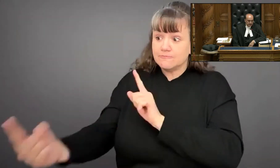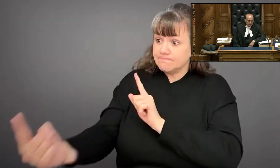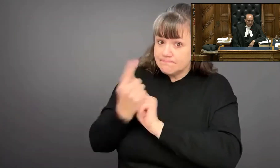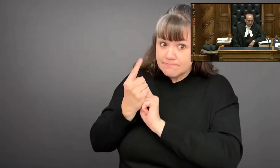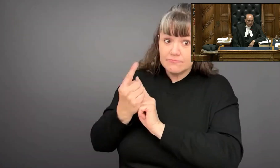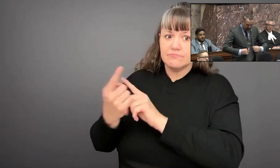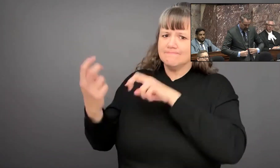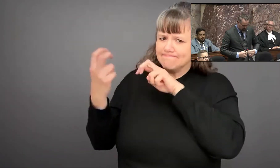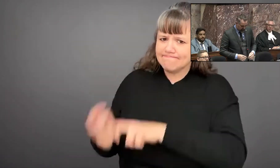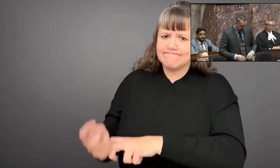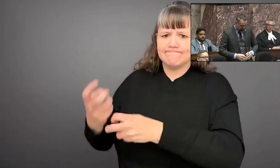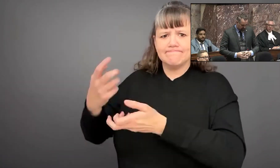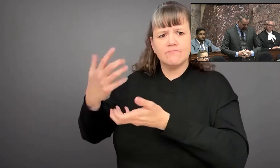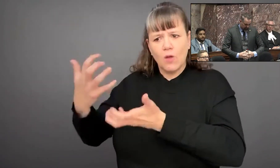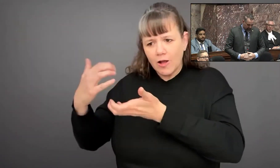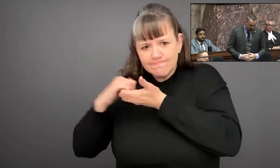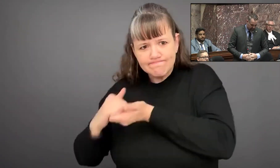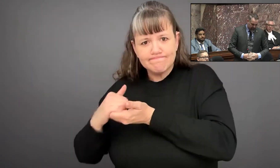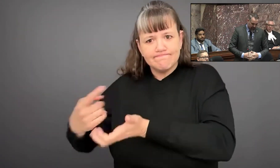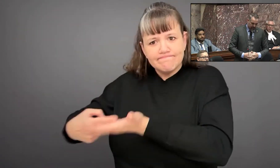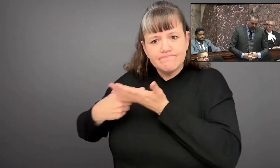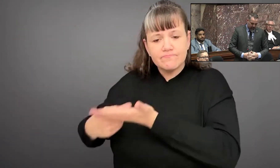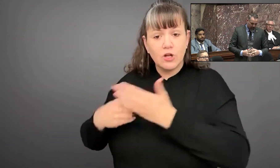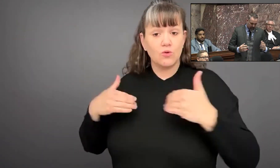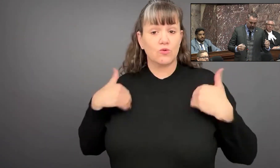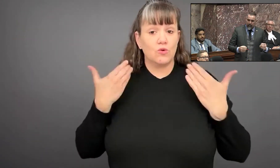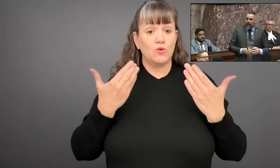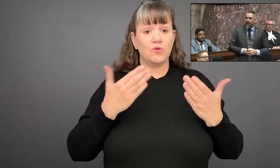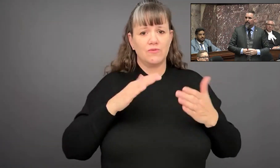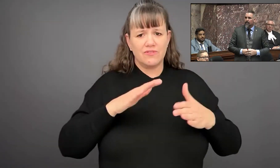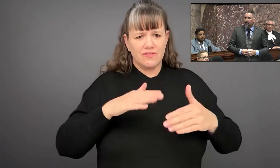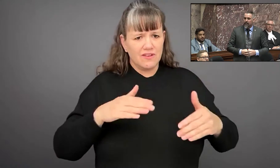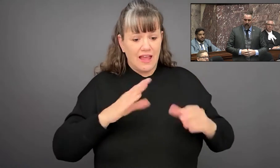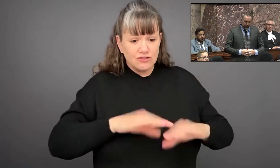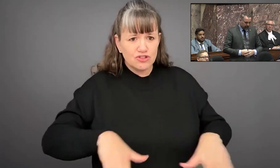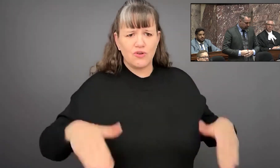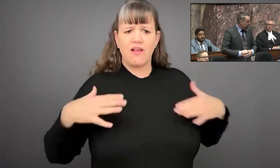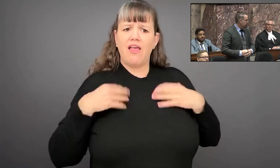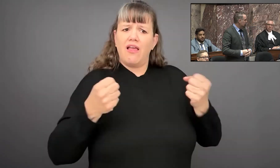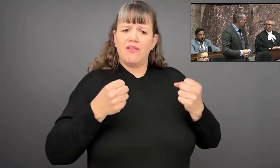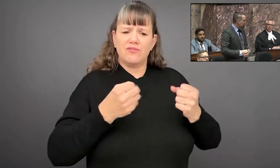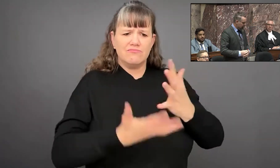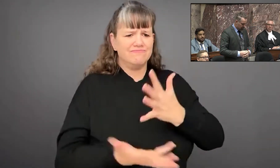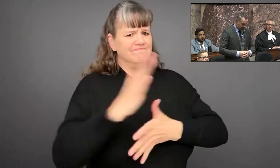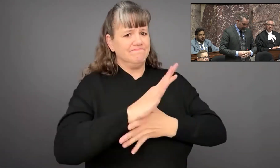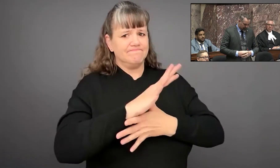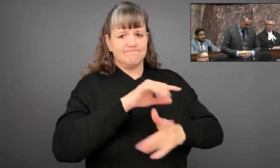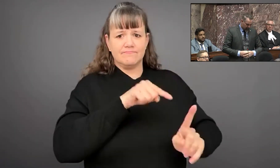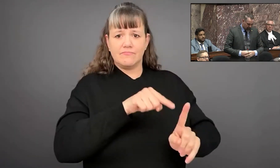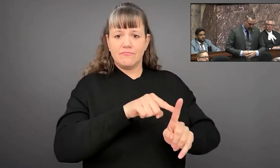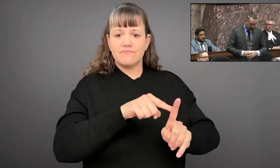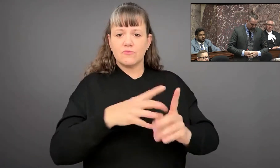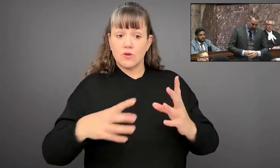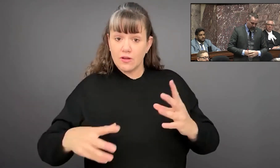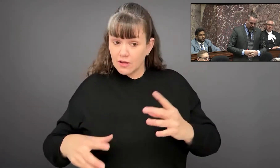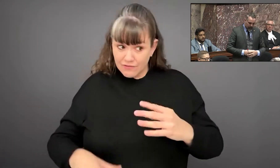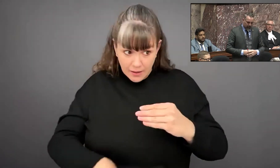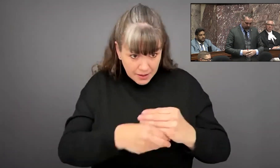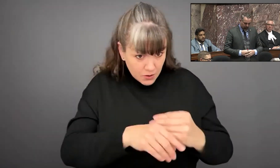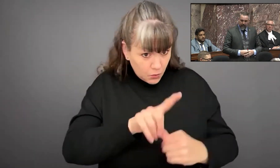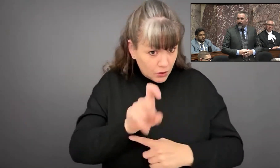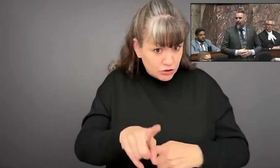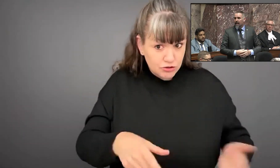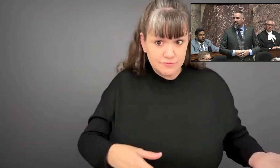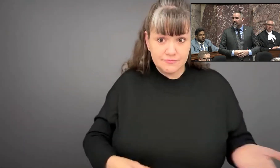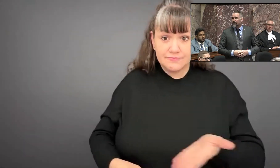that sounds good, Mr. Speaker, but the minister stands here and talks about money, action plans, and working on it. But meanwhile,